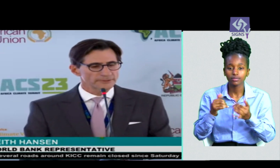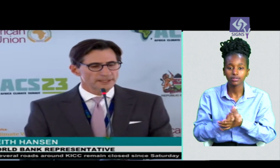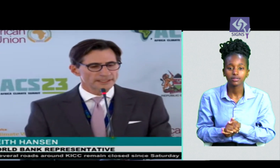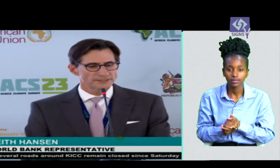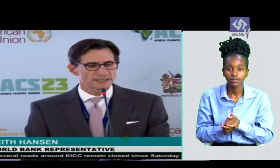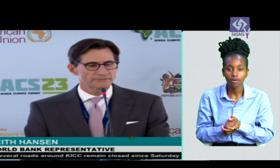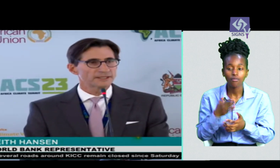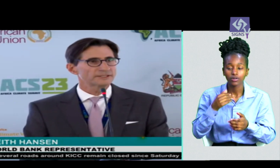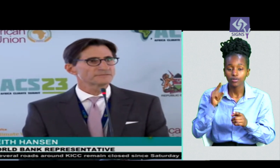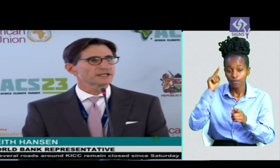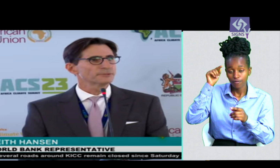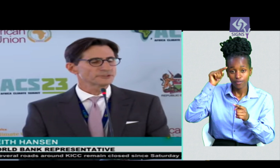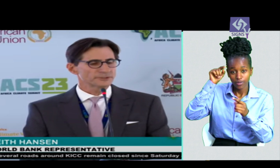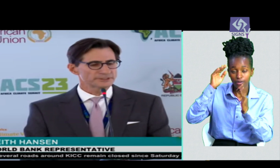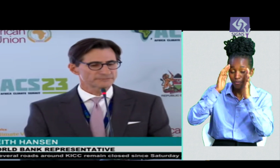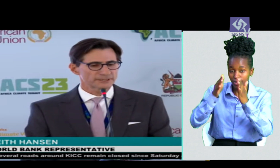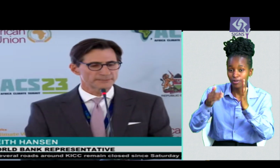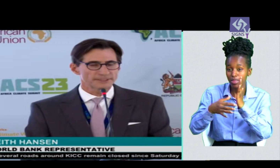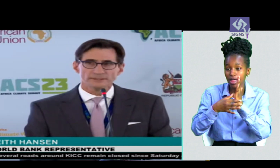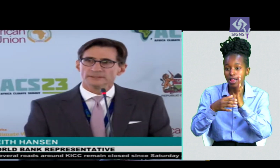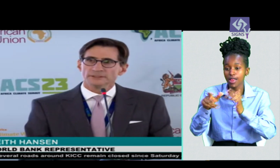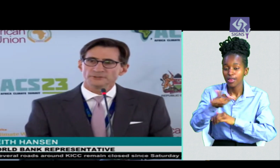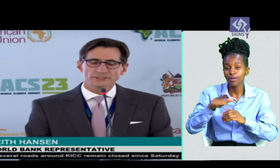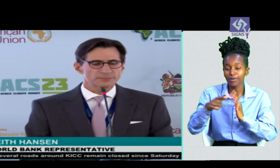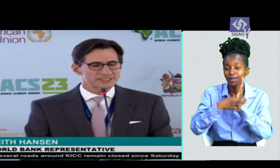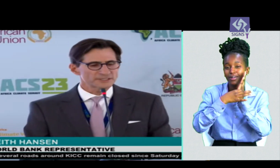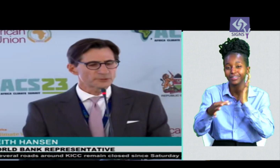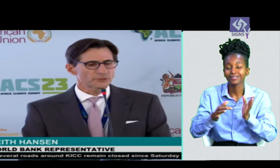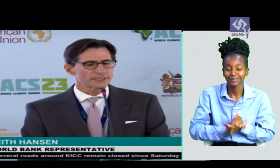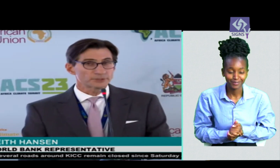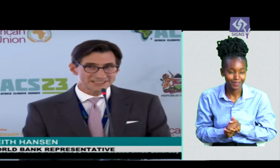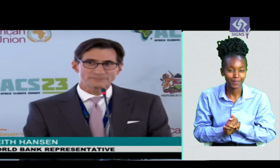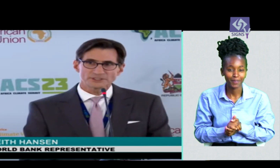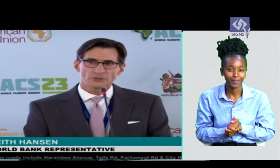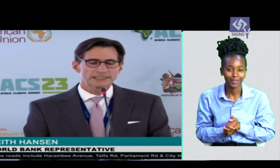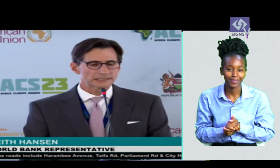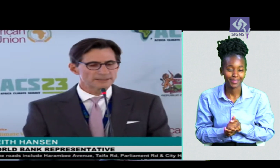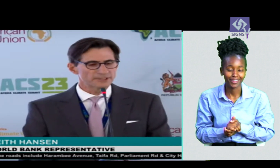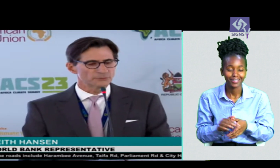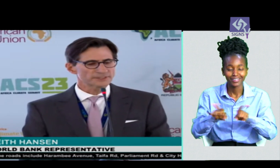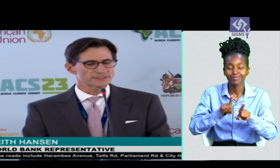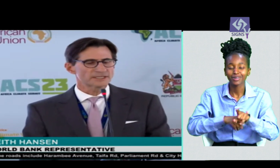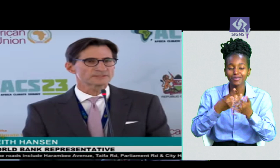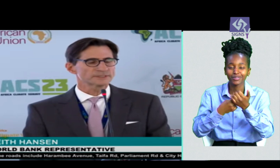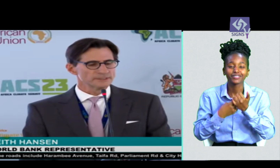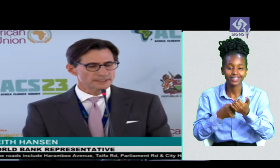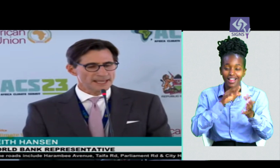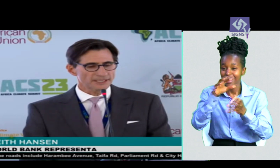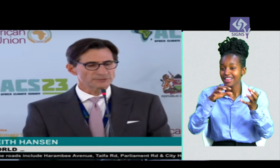respond and to take advantage of the opportunities of climate. Using the participatory climate risk assessment and